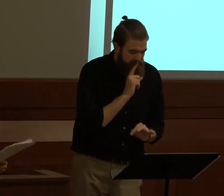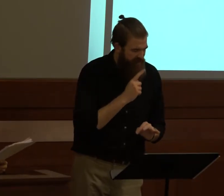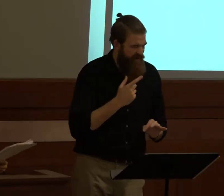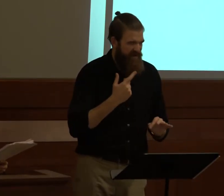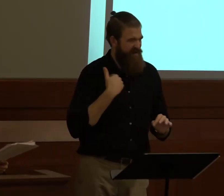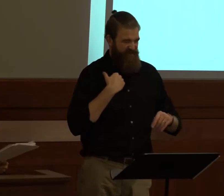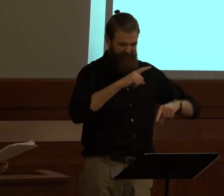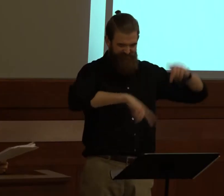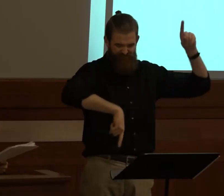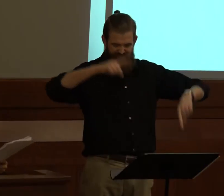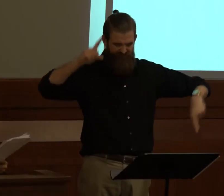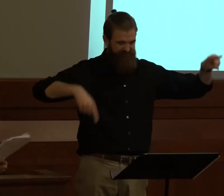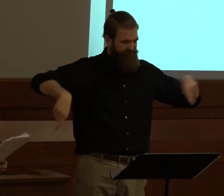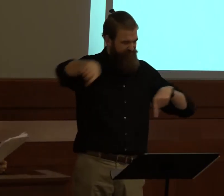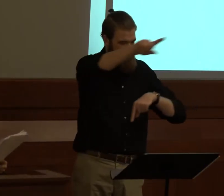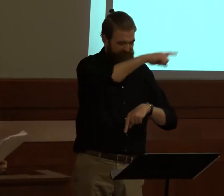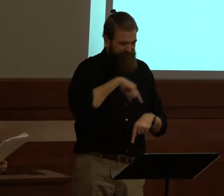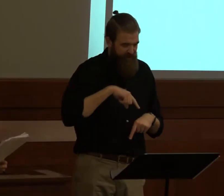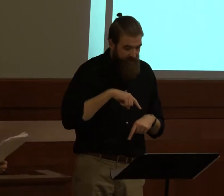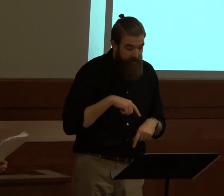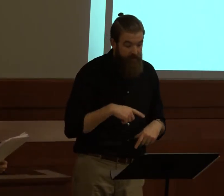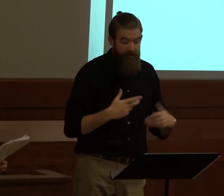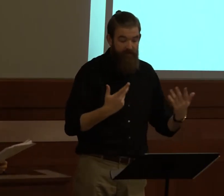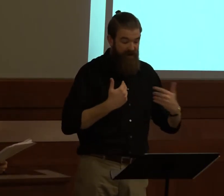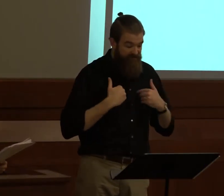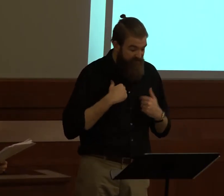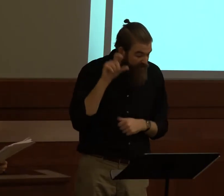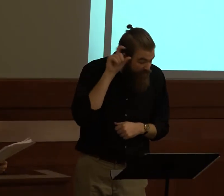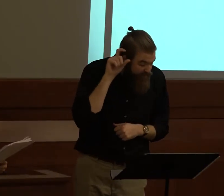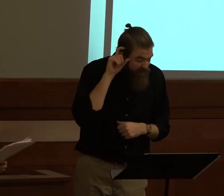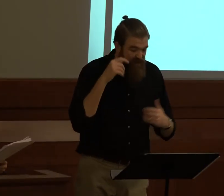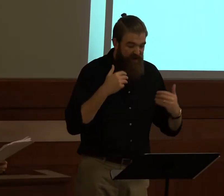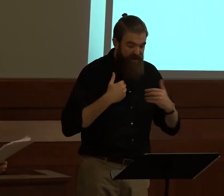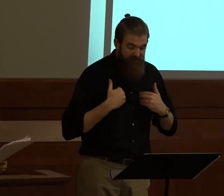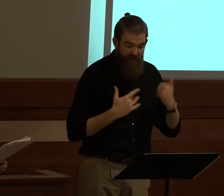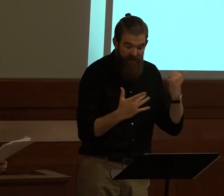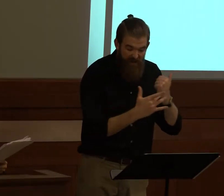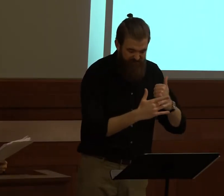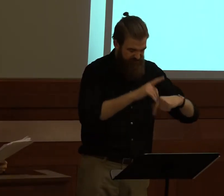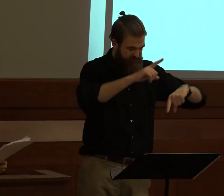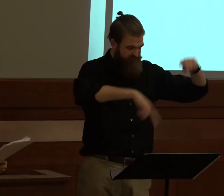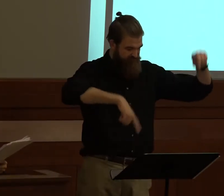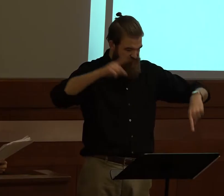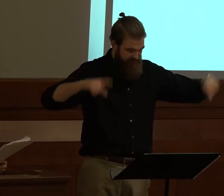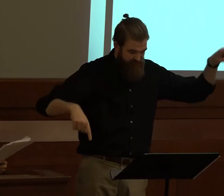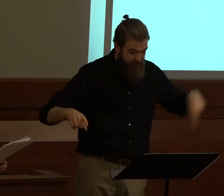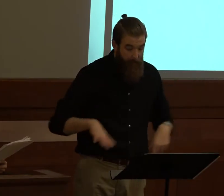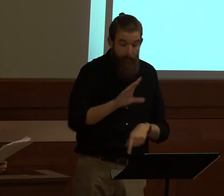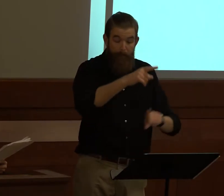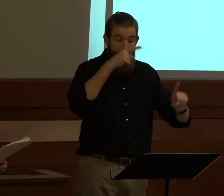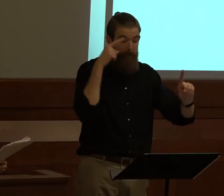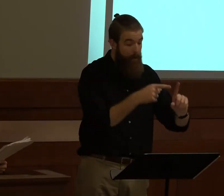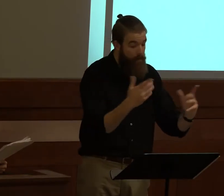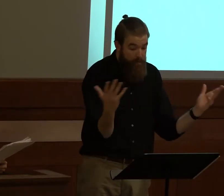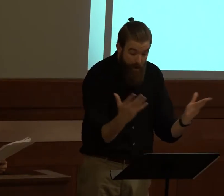in real relationships and events. The lives and language of deaf people are the raw material of their